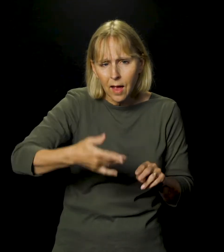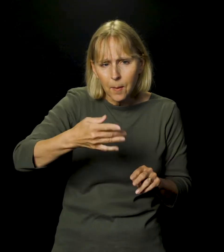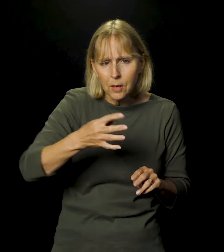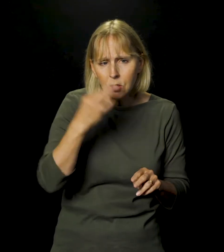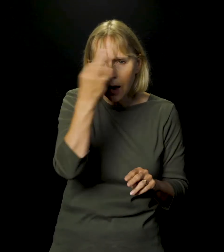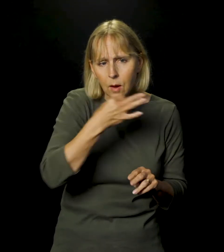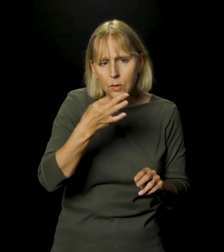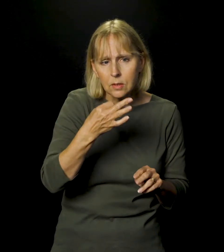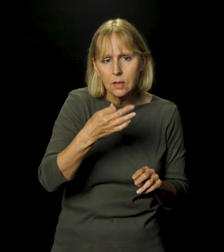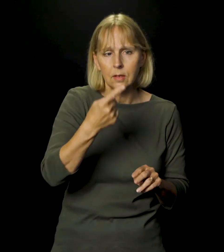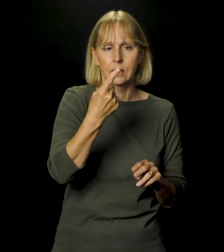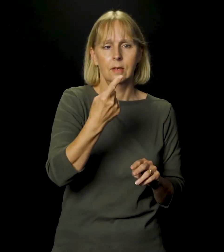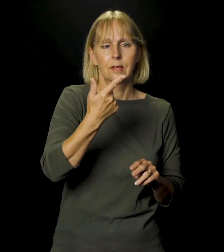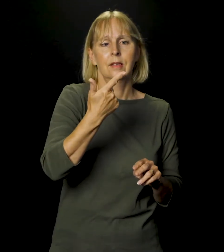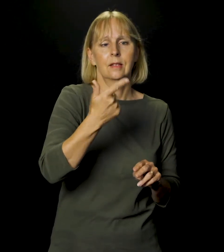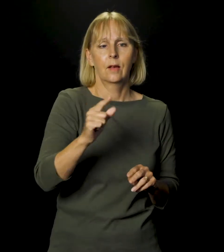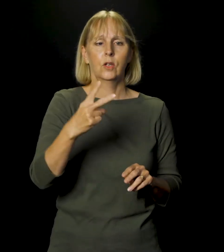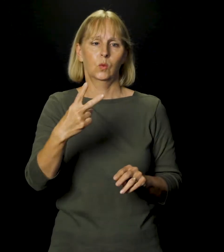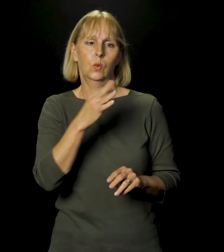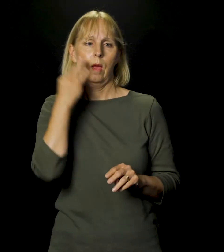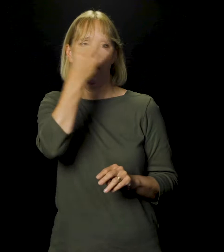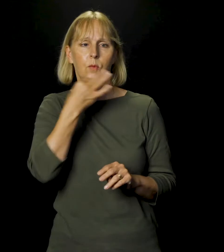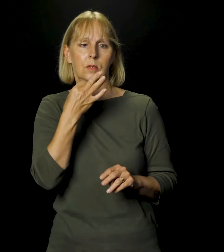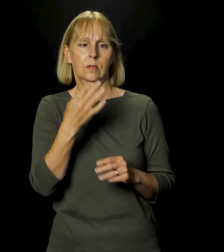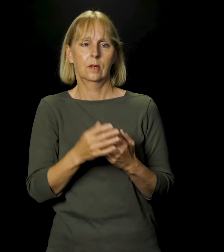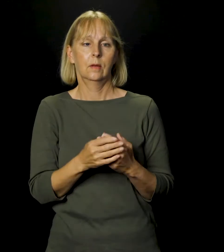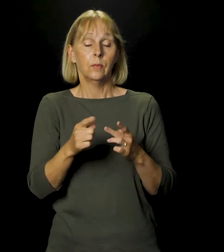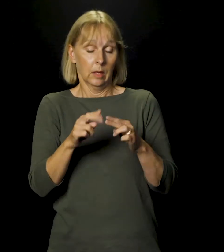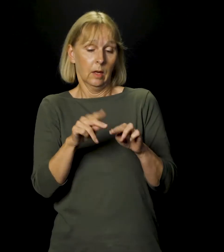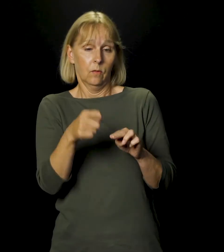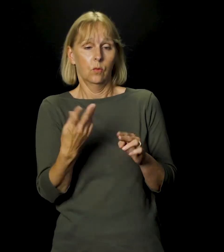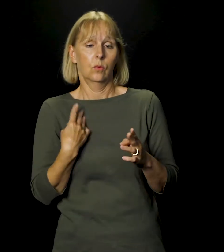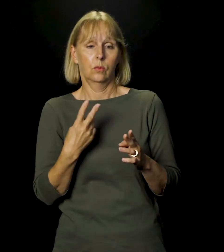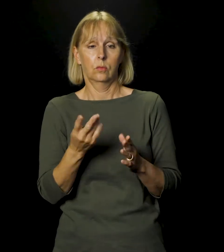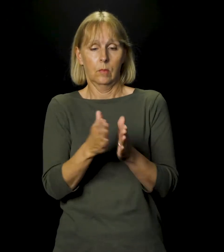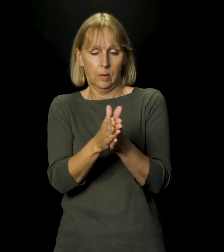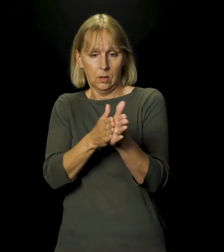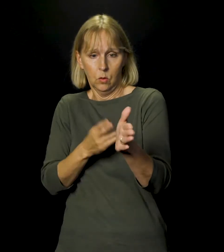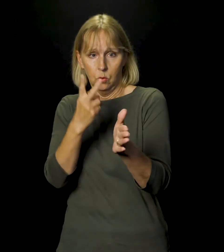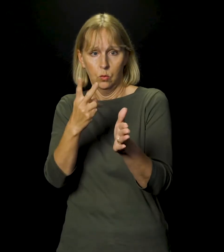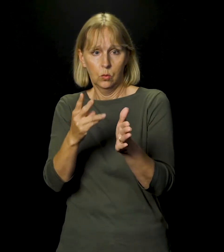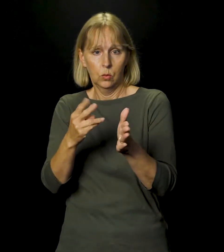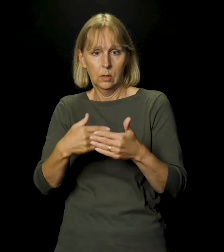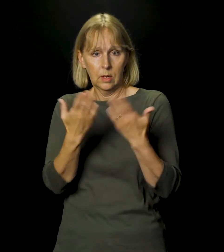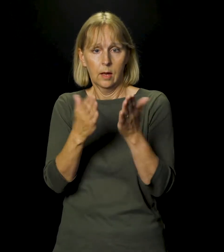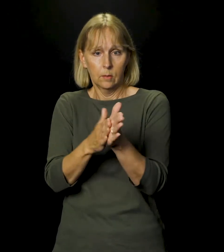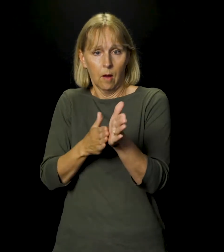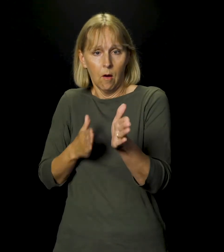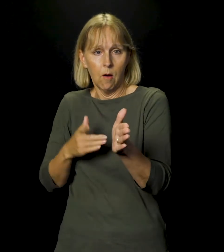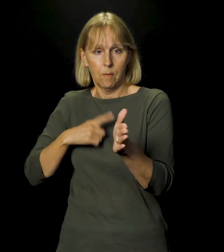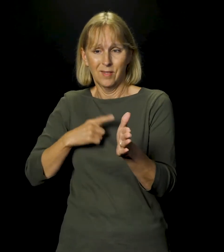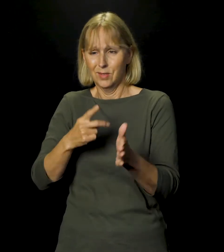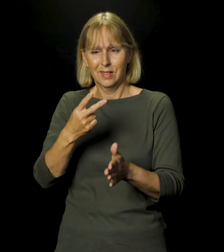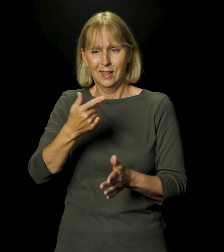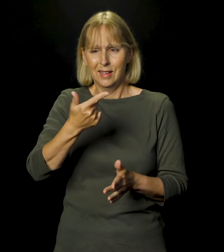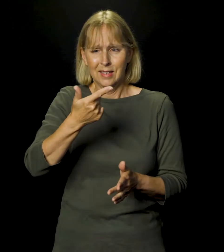percent is 72 hours. So even in one day, you're already two days behind from the previous day.